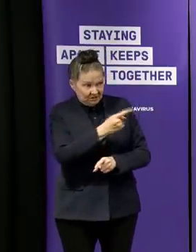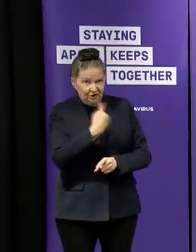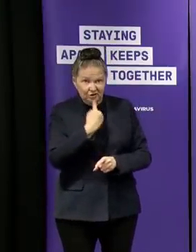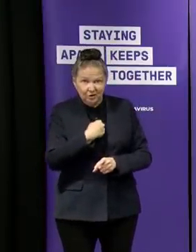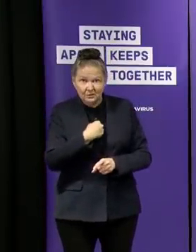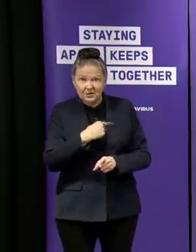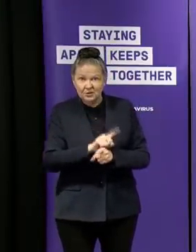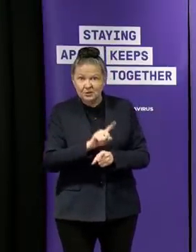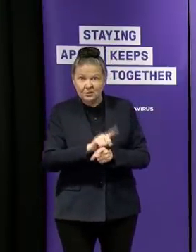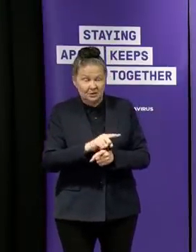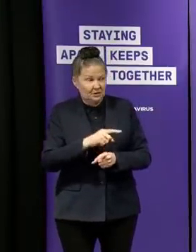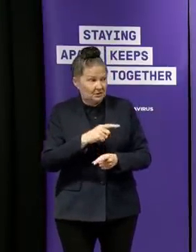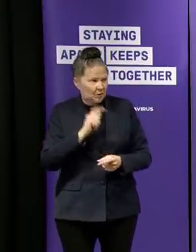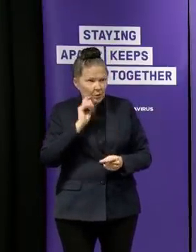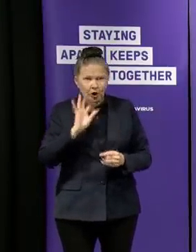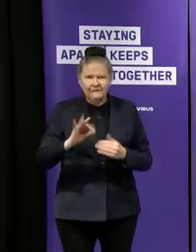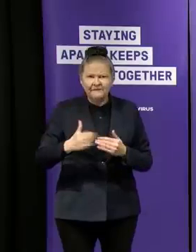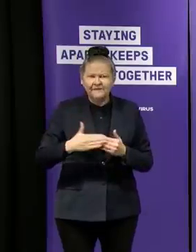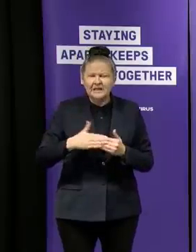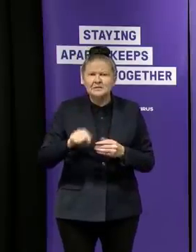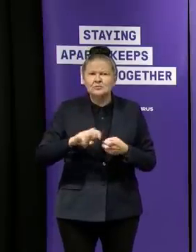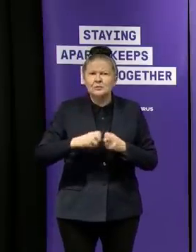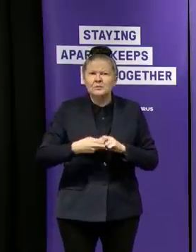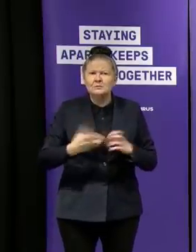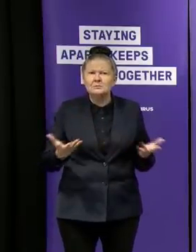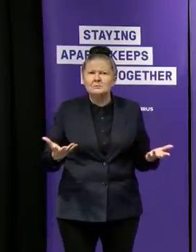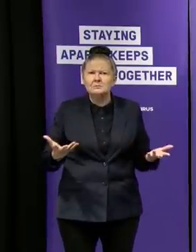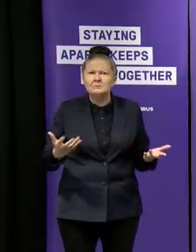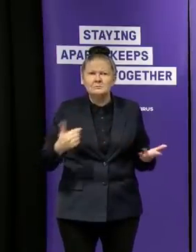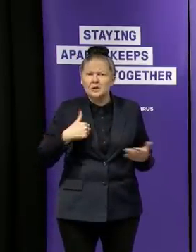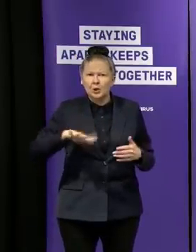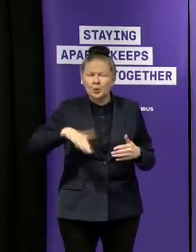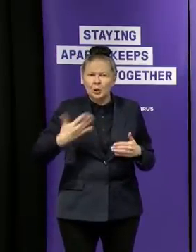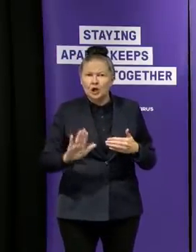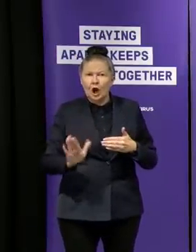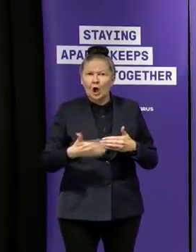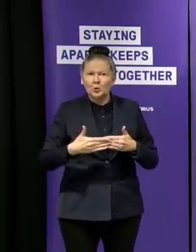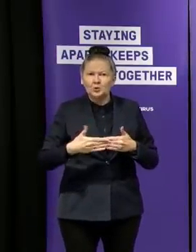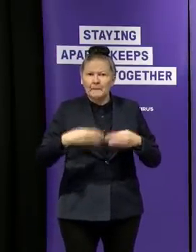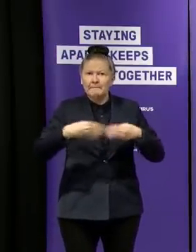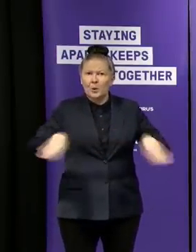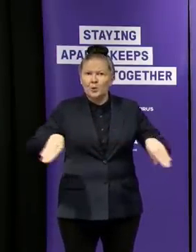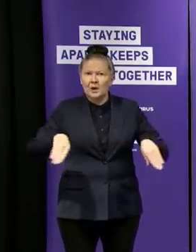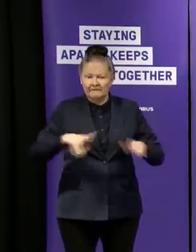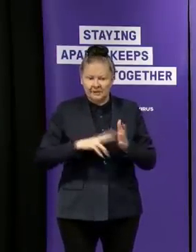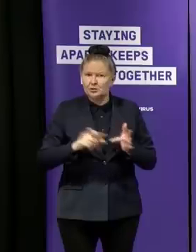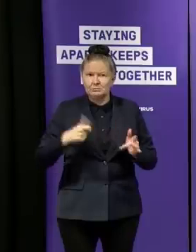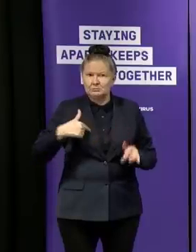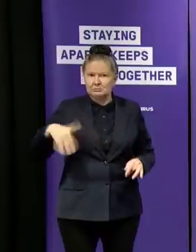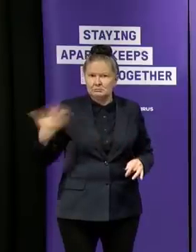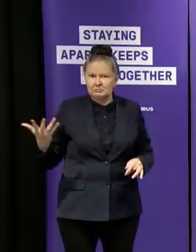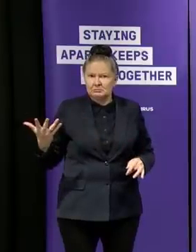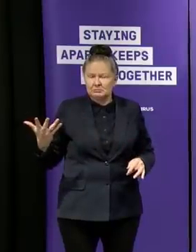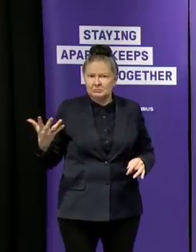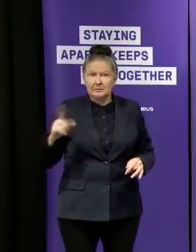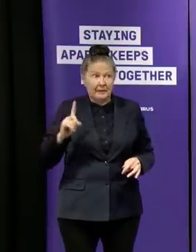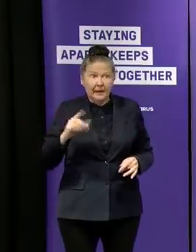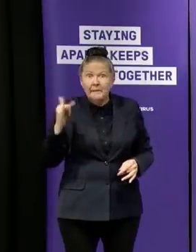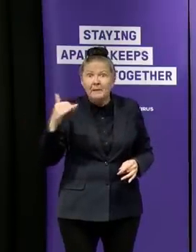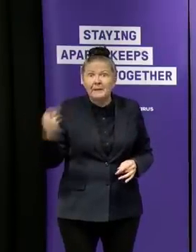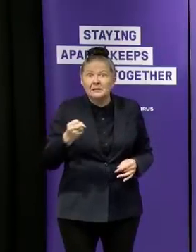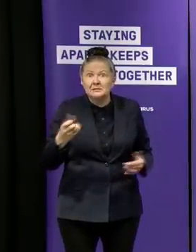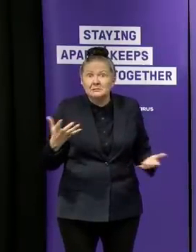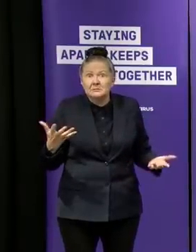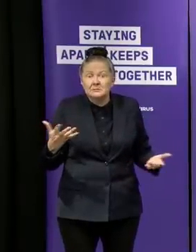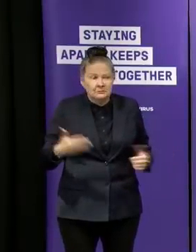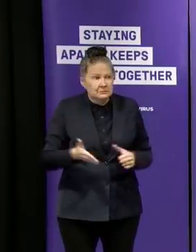well, then that won't fix it, will it? I don't want to be shutting our border. We won't be doing that. Who knows? We may have to be, in order to get